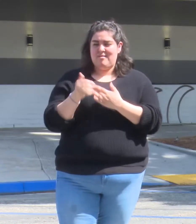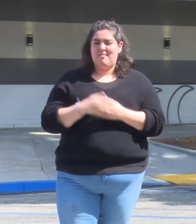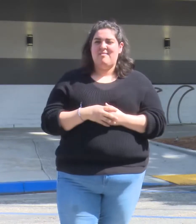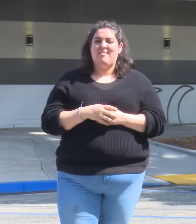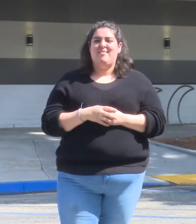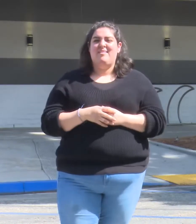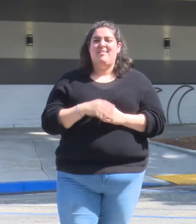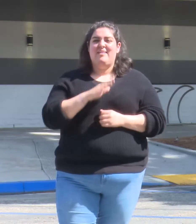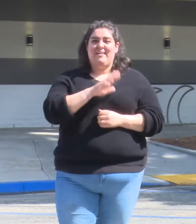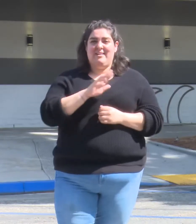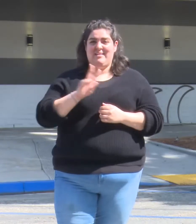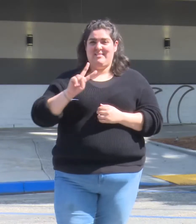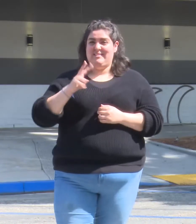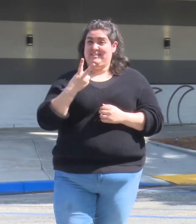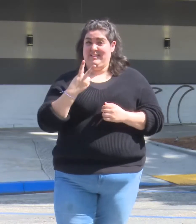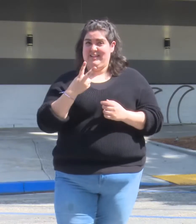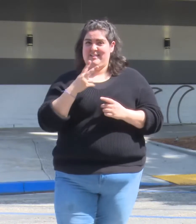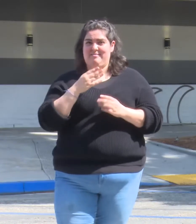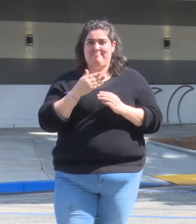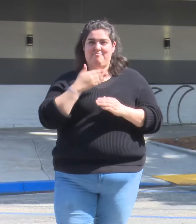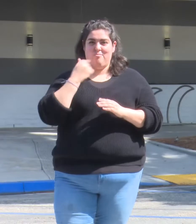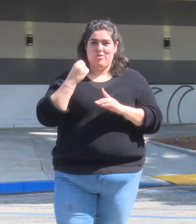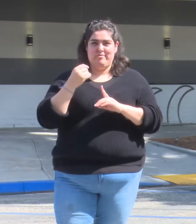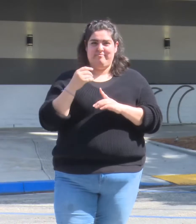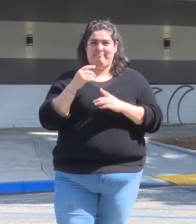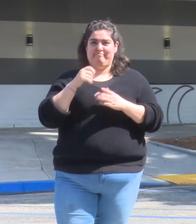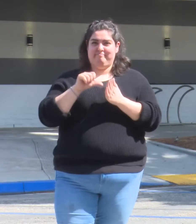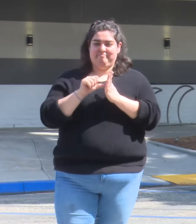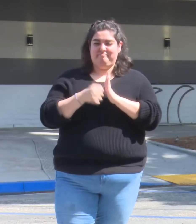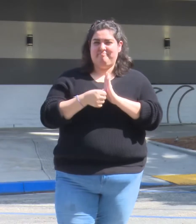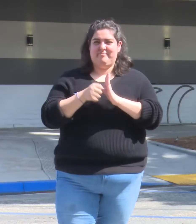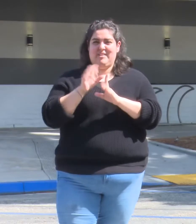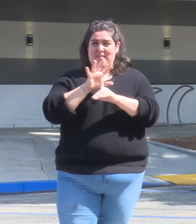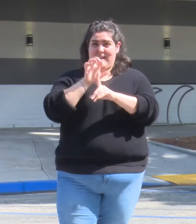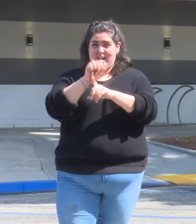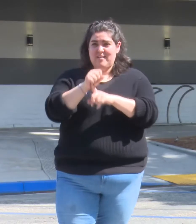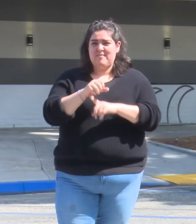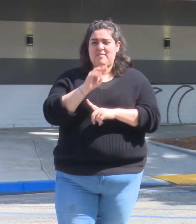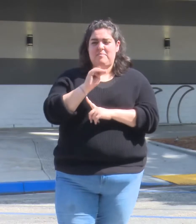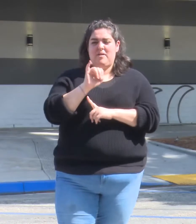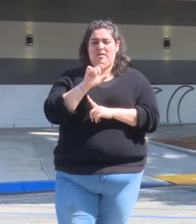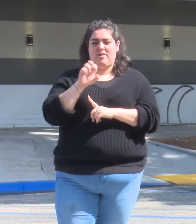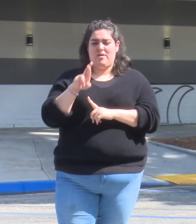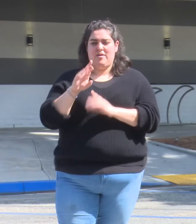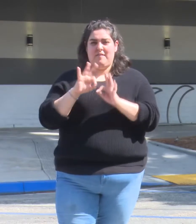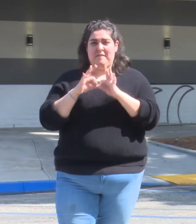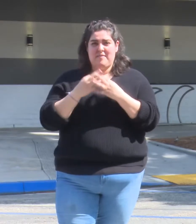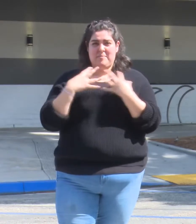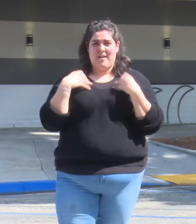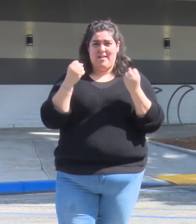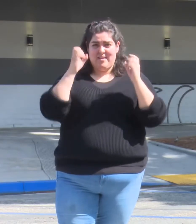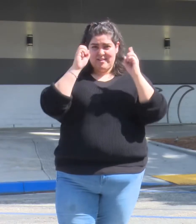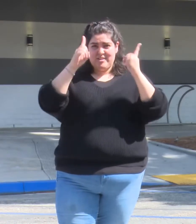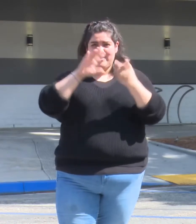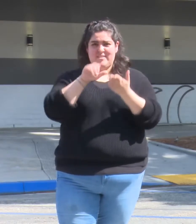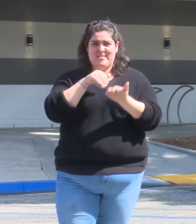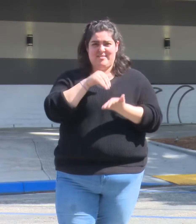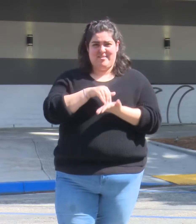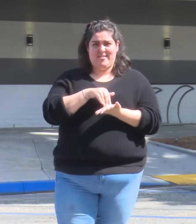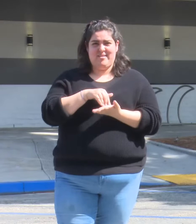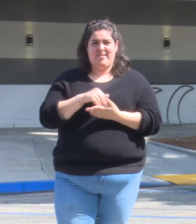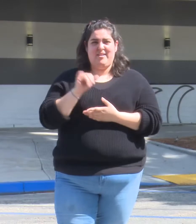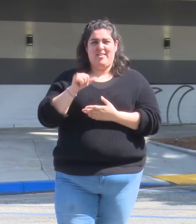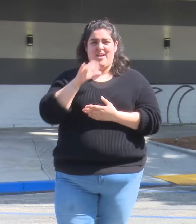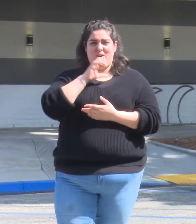second greatest public health accomplishment was the Miller Family Health Education Center, a repurposed